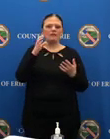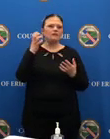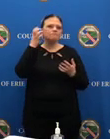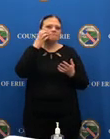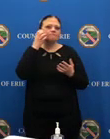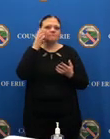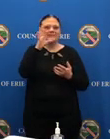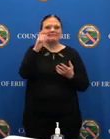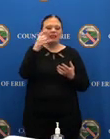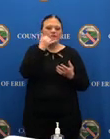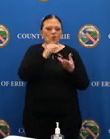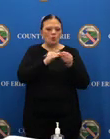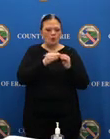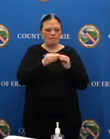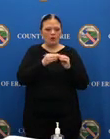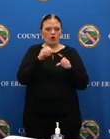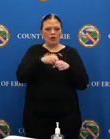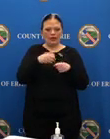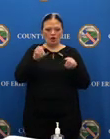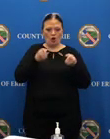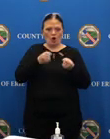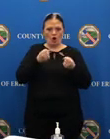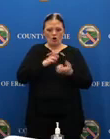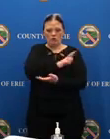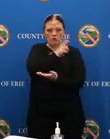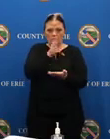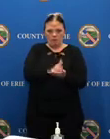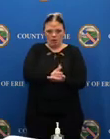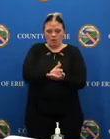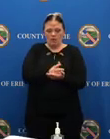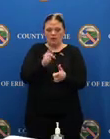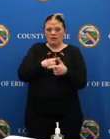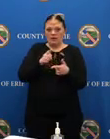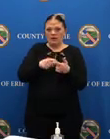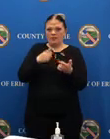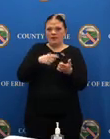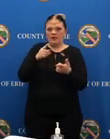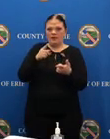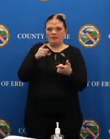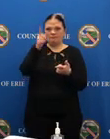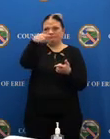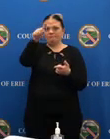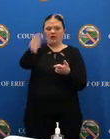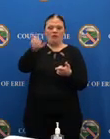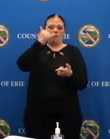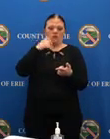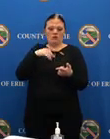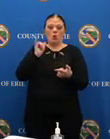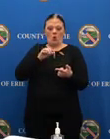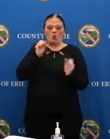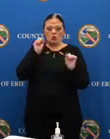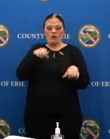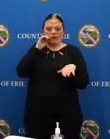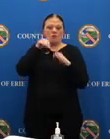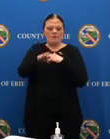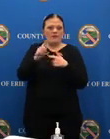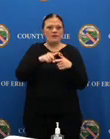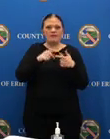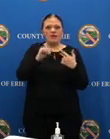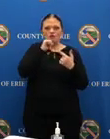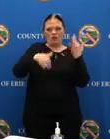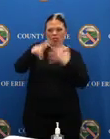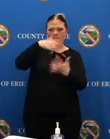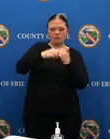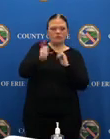wait in their car, and then the restaurant can give you a call when it's ready to come in and collect, so everybody can stay as far away from each other